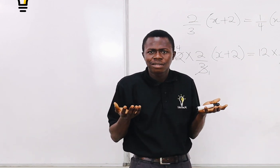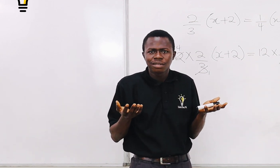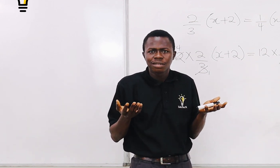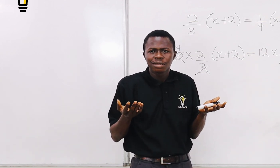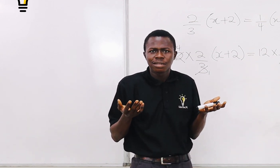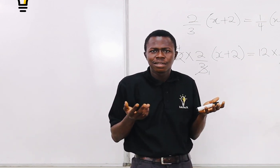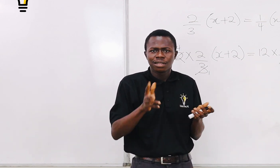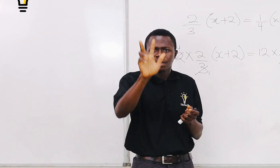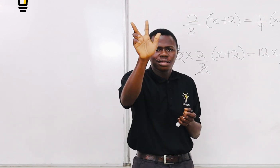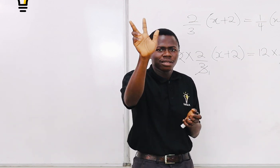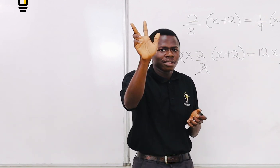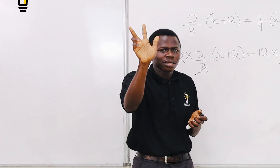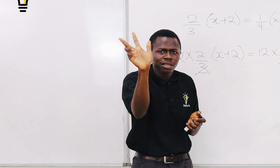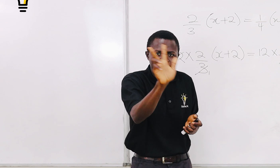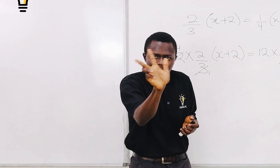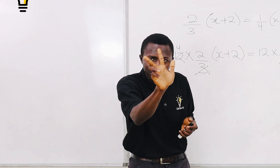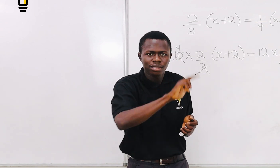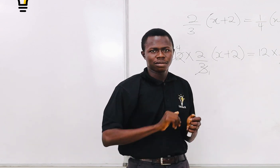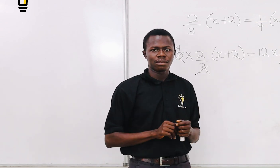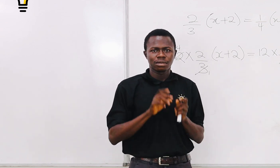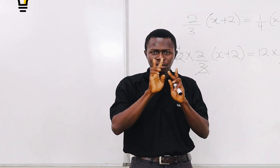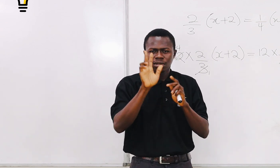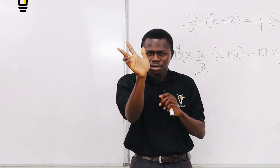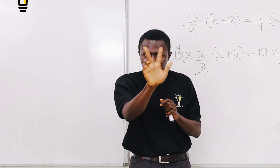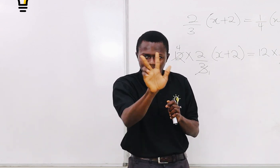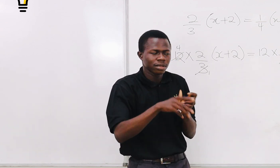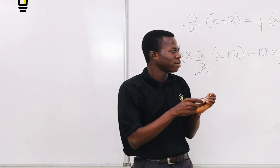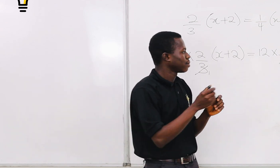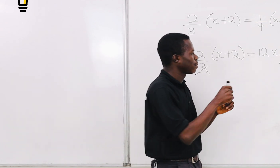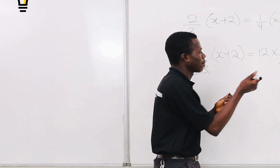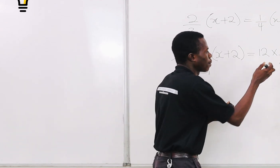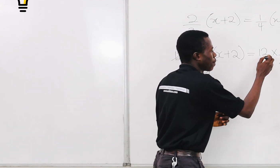And the answer will be, yes, 3.